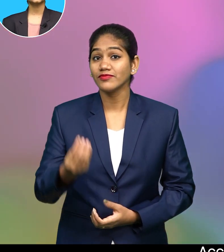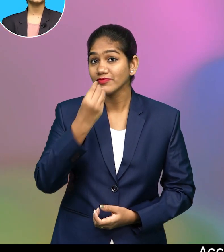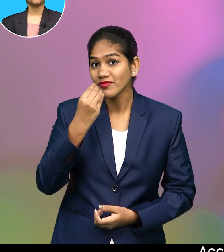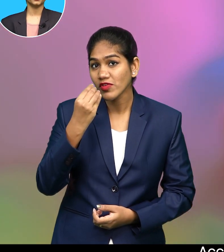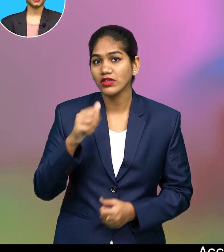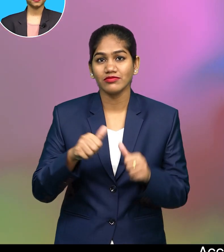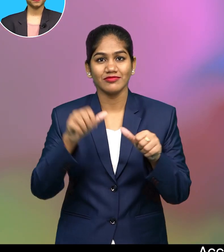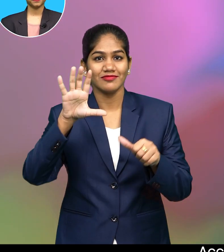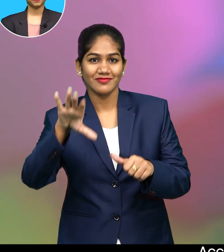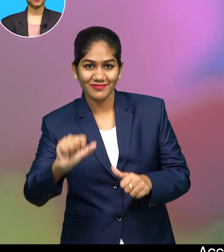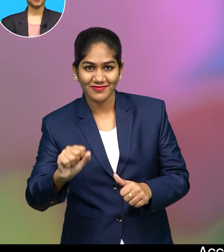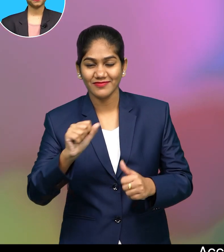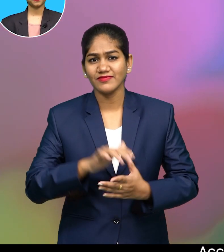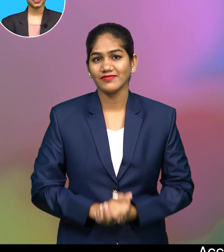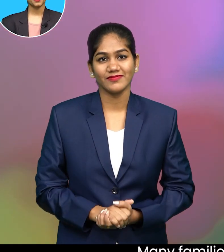Access to food.